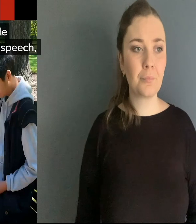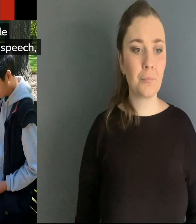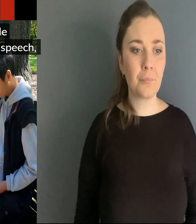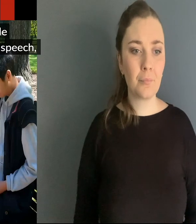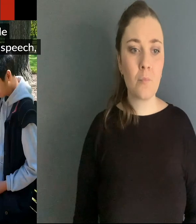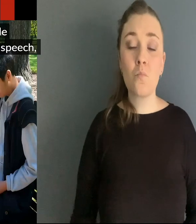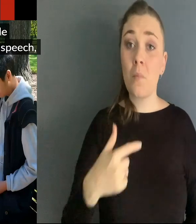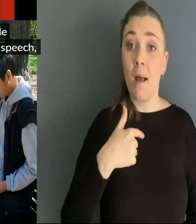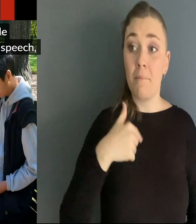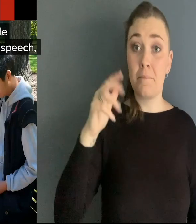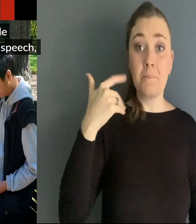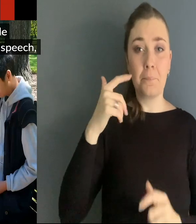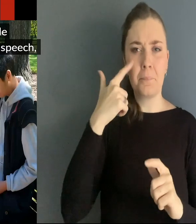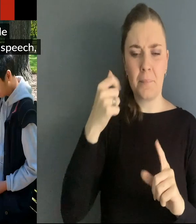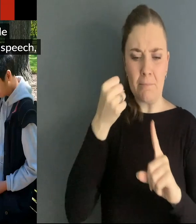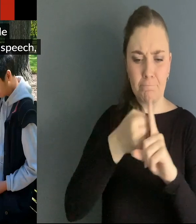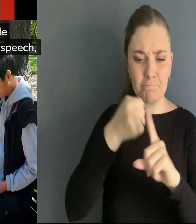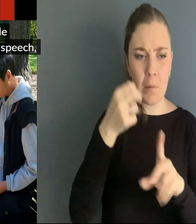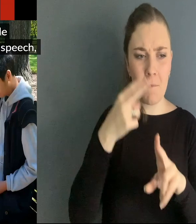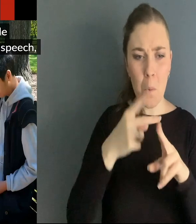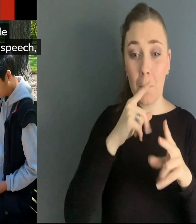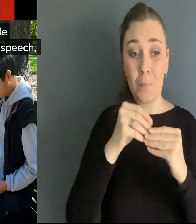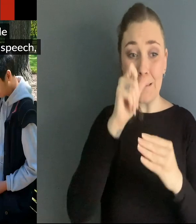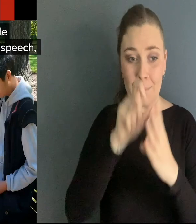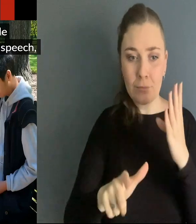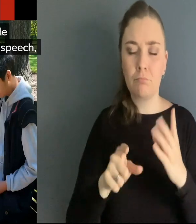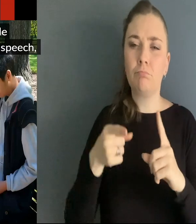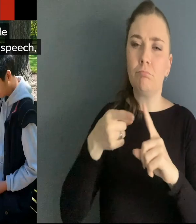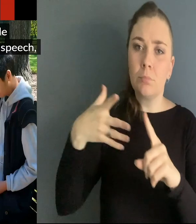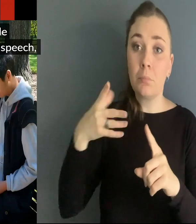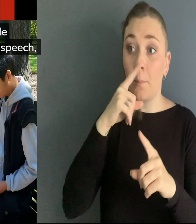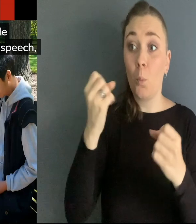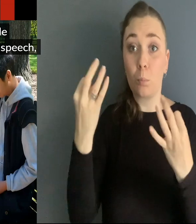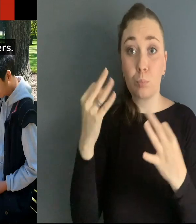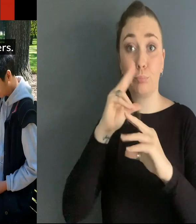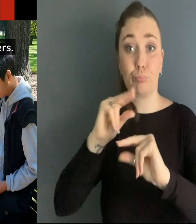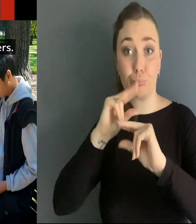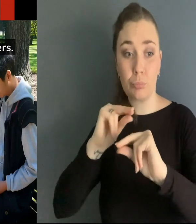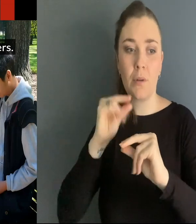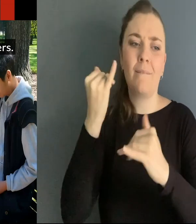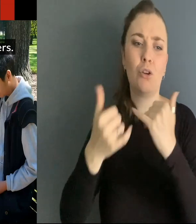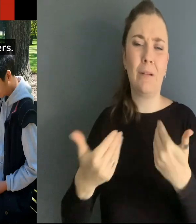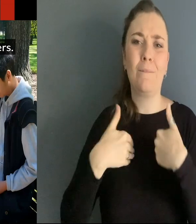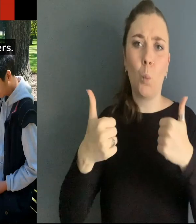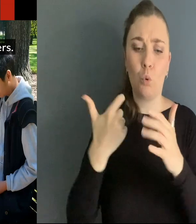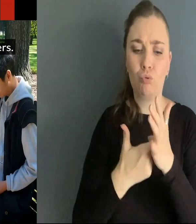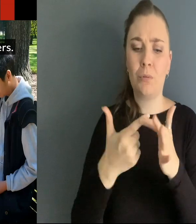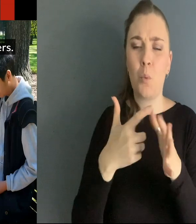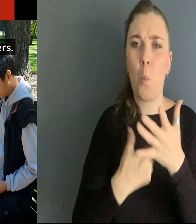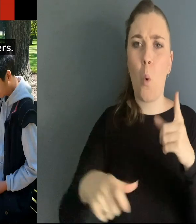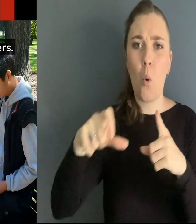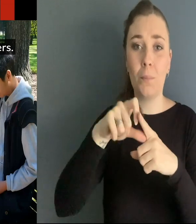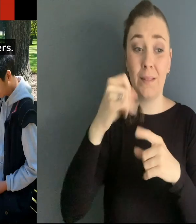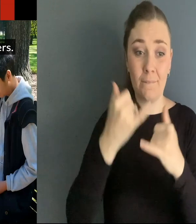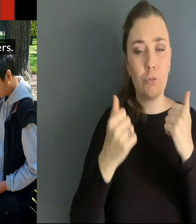i have found advocating for people with disability especially those without speech very rewarding and i am grateful